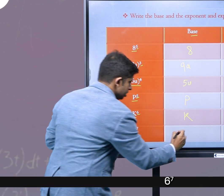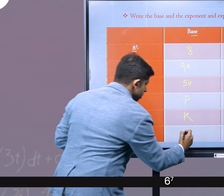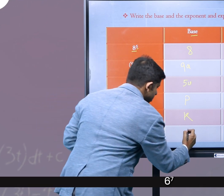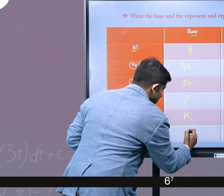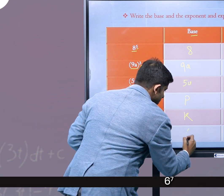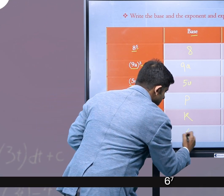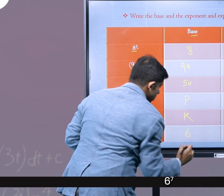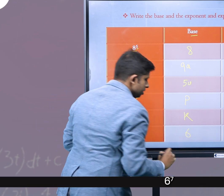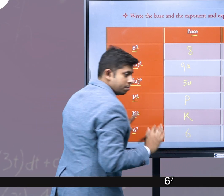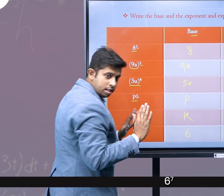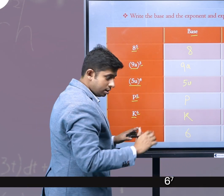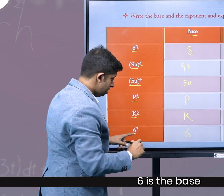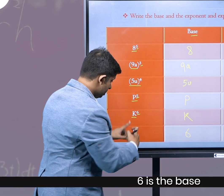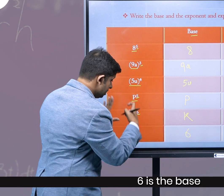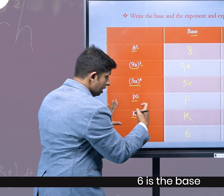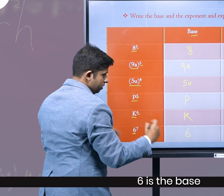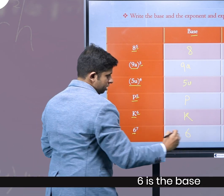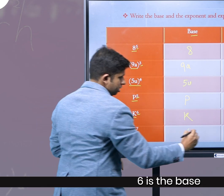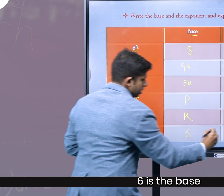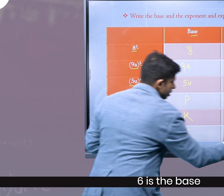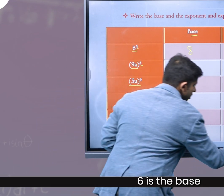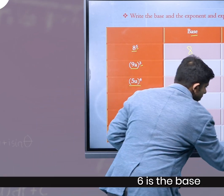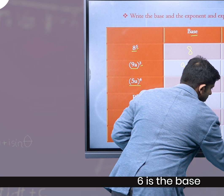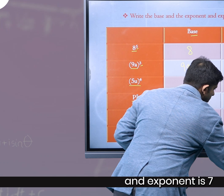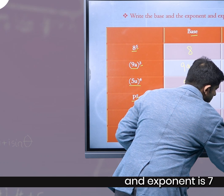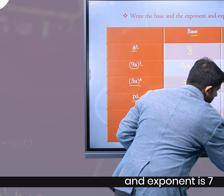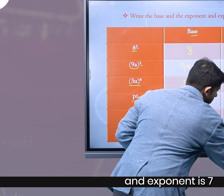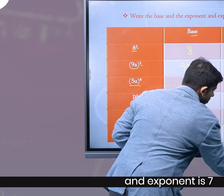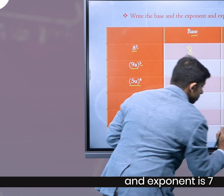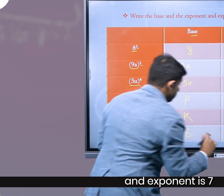To the power of 7. 6 is the base and exponent is 7.